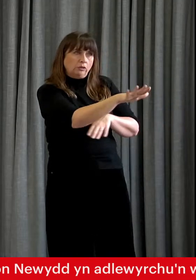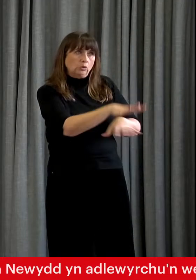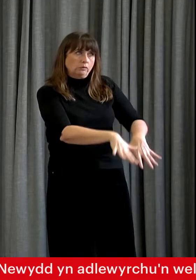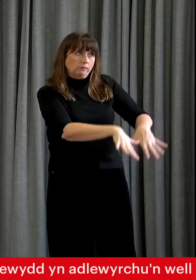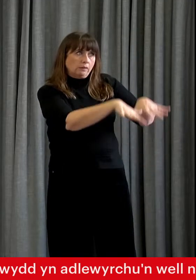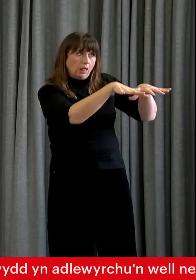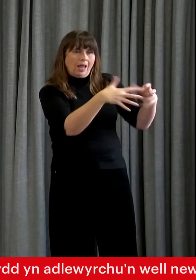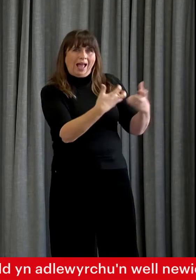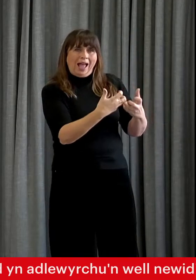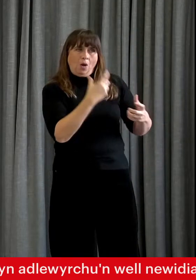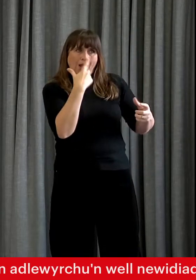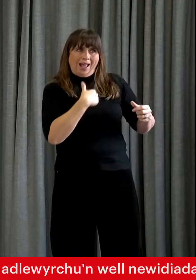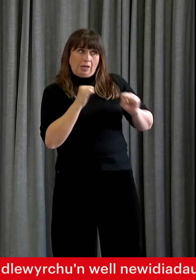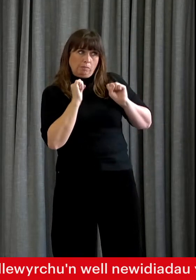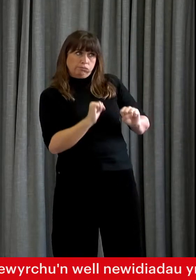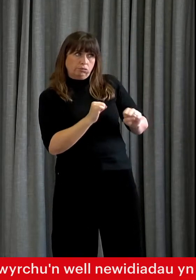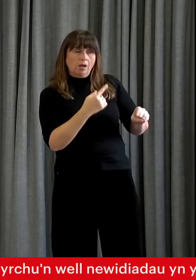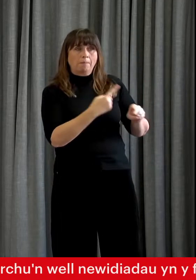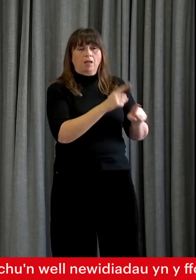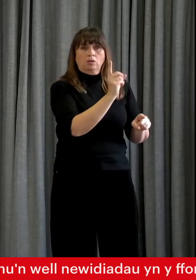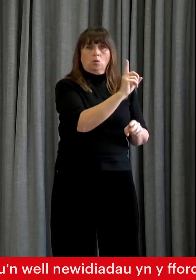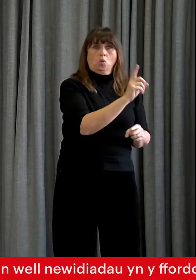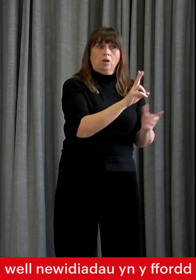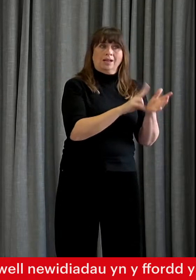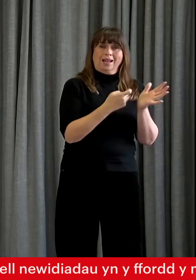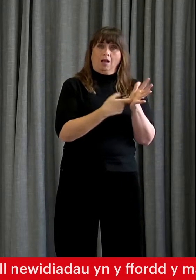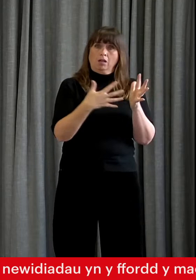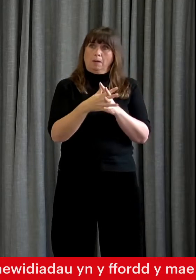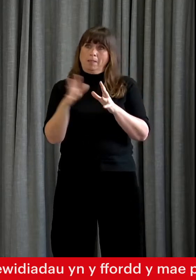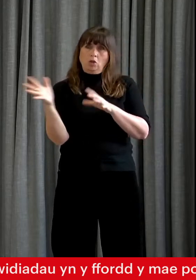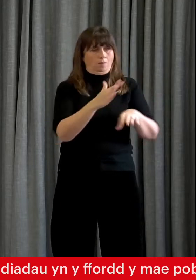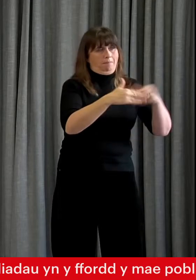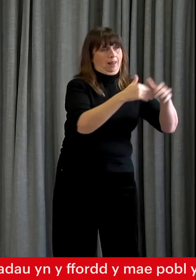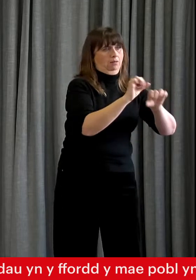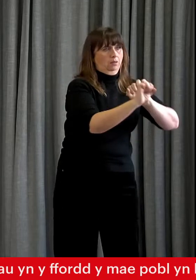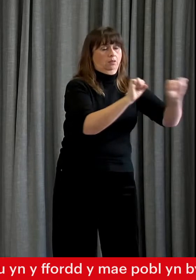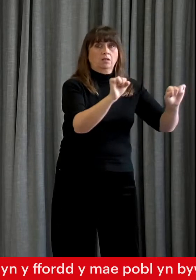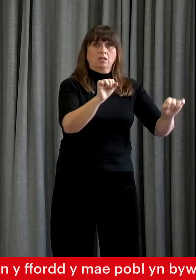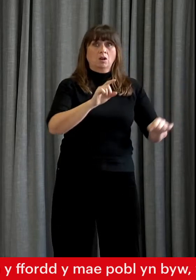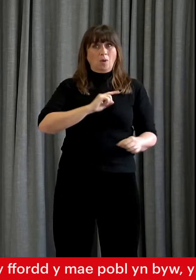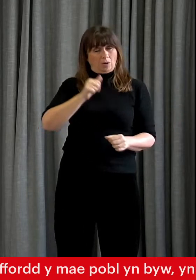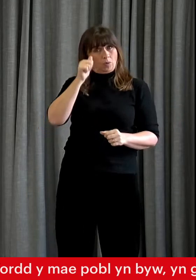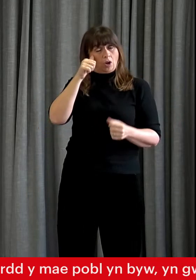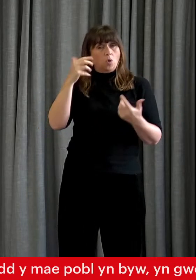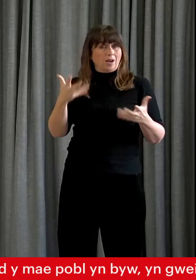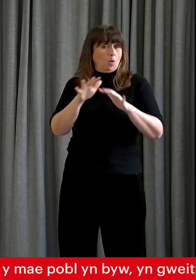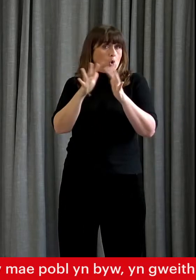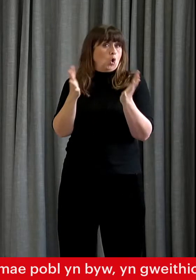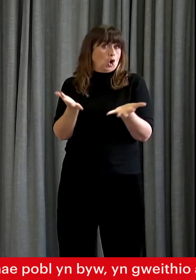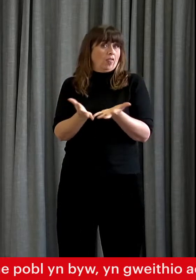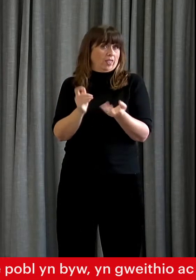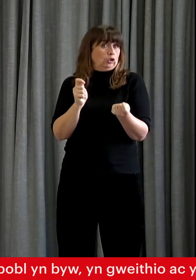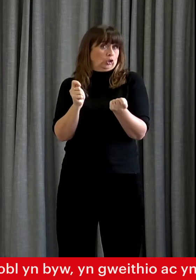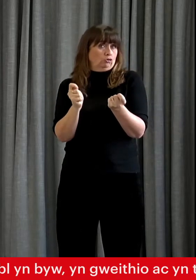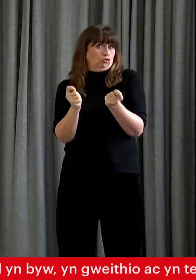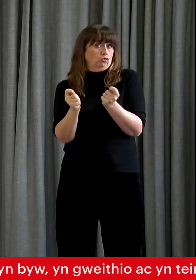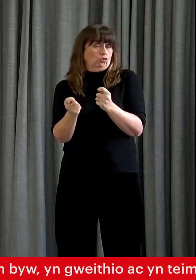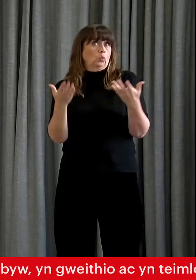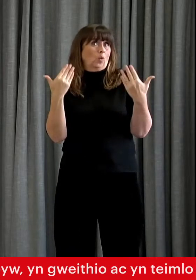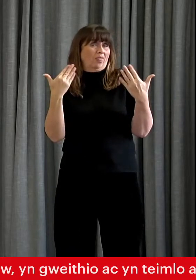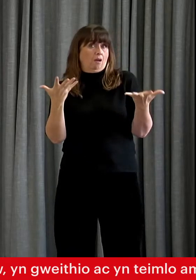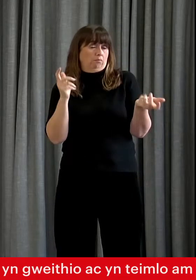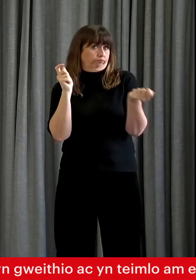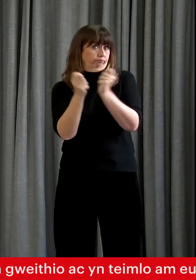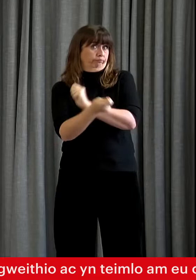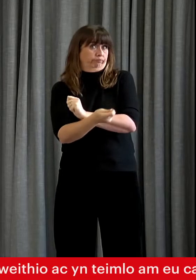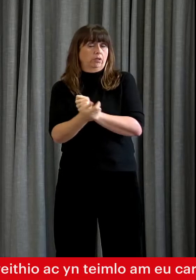their own interests, as well as what can be relied on from NRW. Climate change is real and it's upon us. We're having to deal with events we really